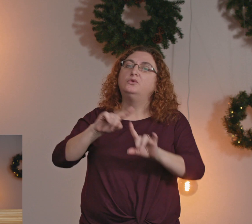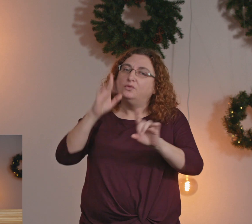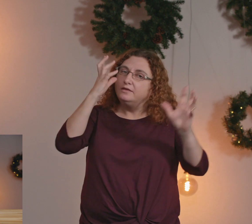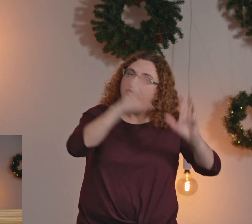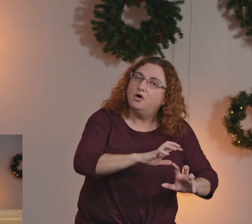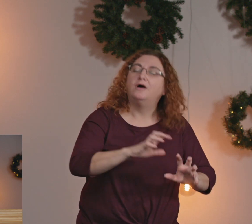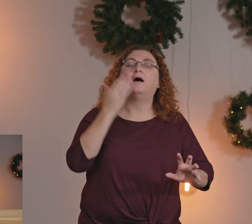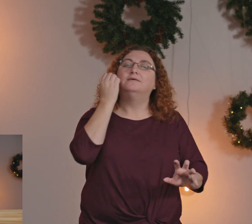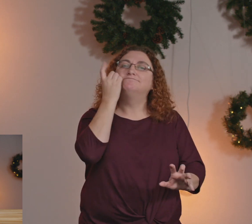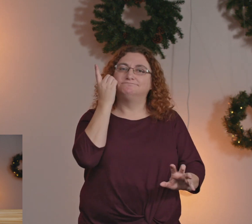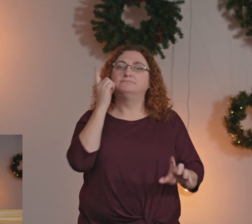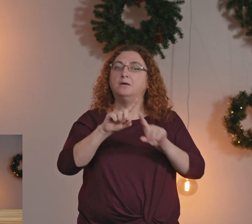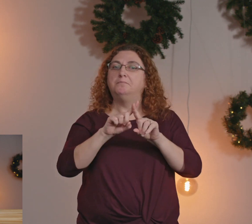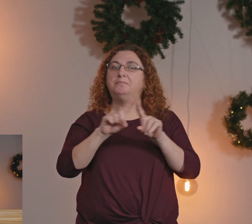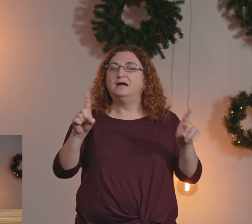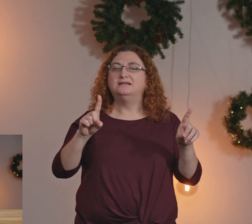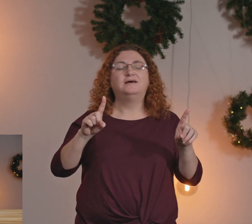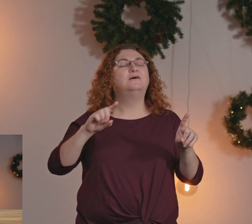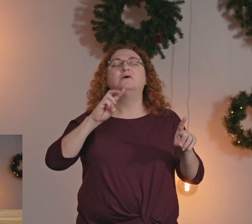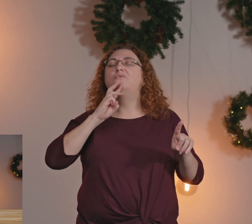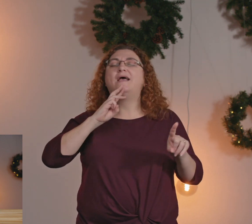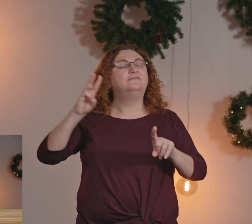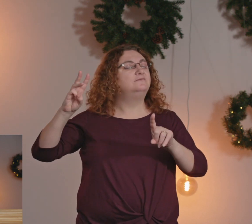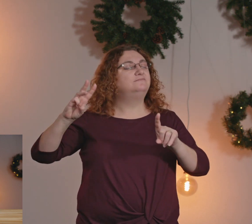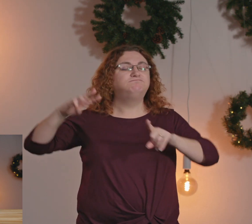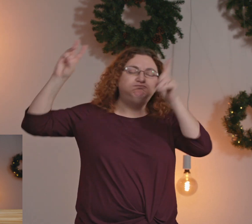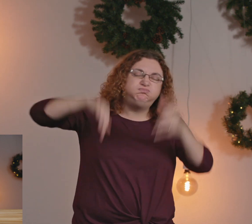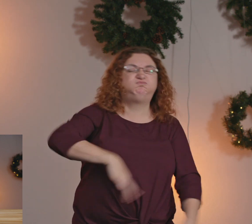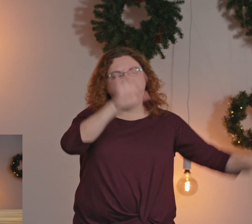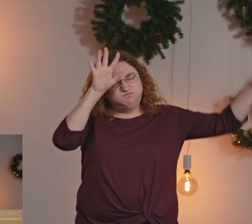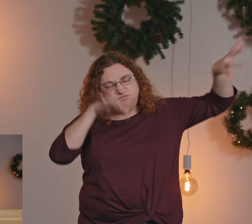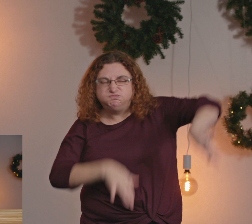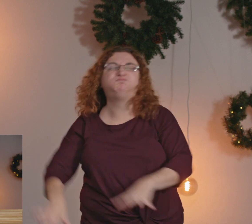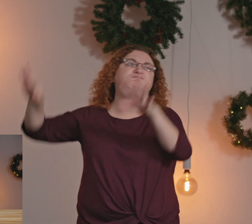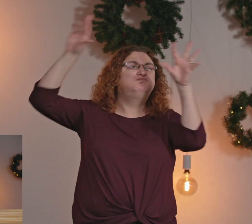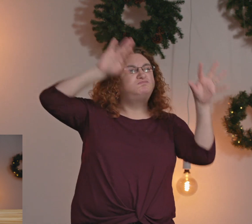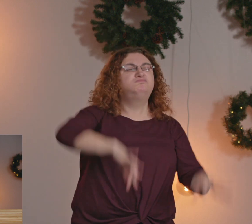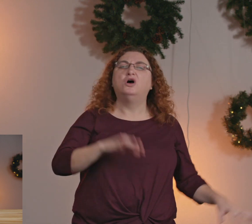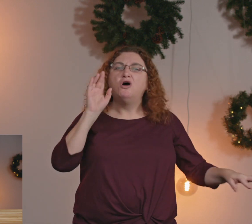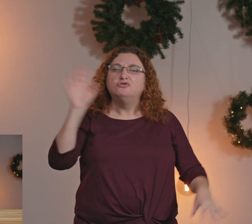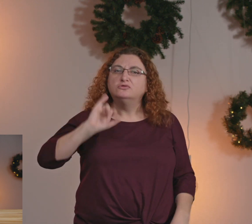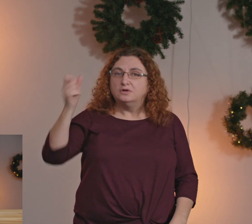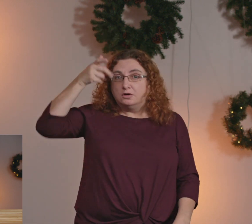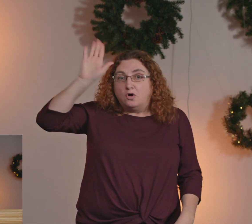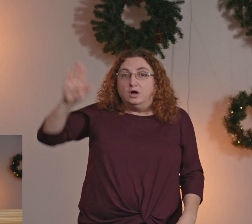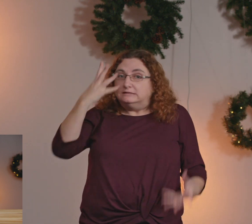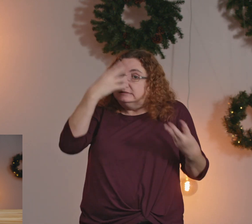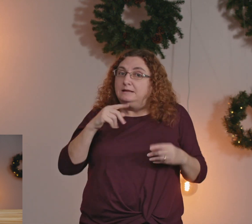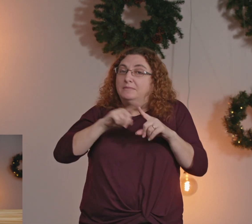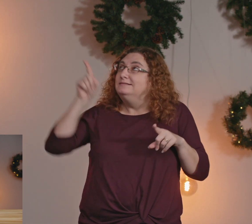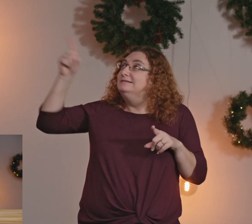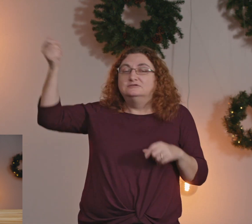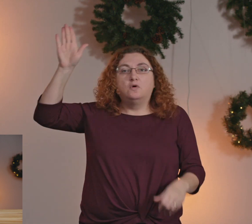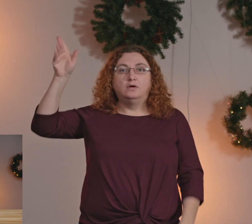get it. The waves are high. And you're freaking out in the boat, and it looks like God's asleep in the boat, but he's God, and